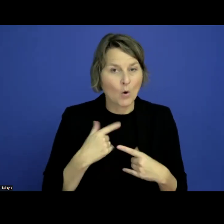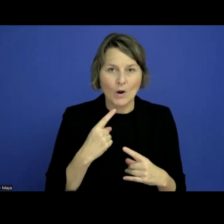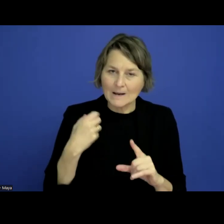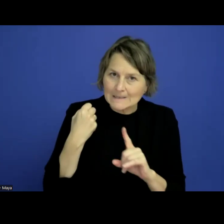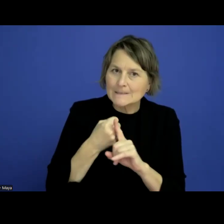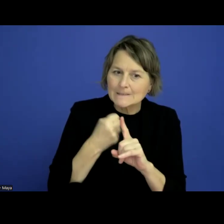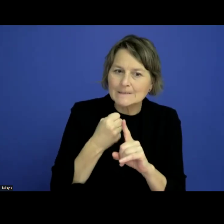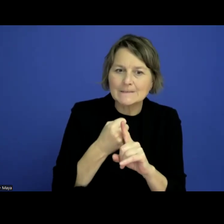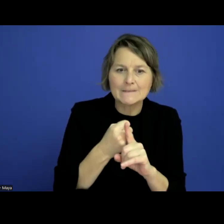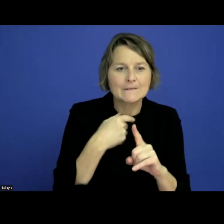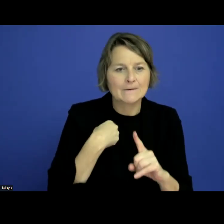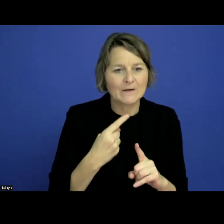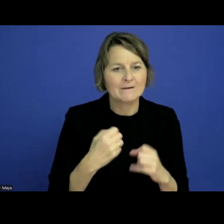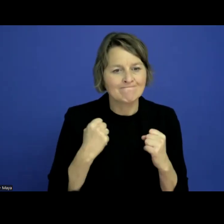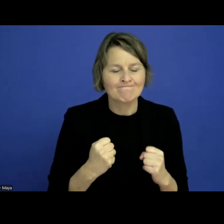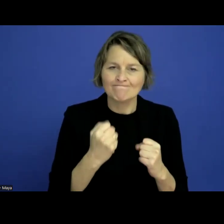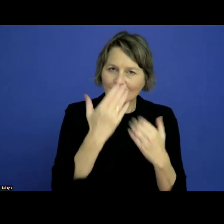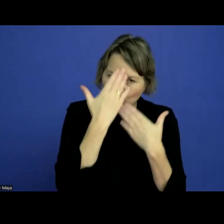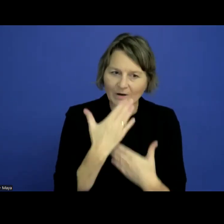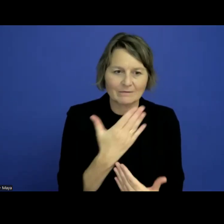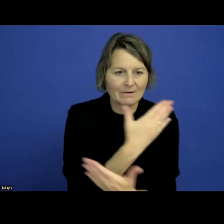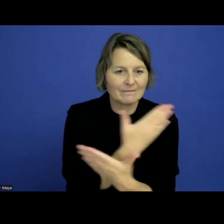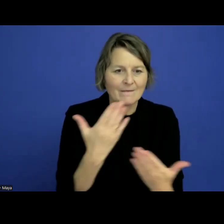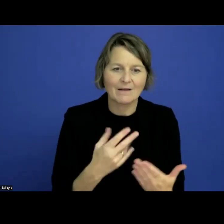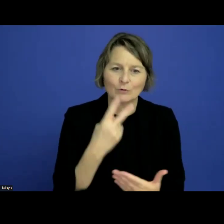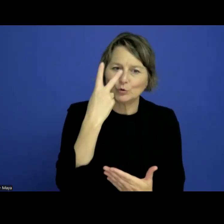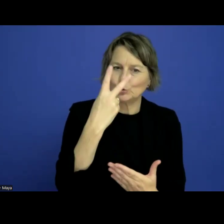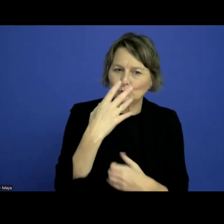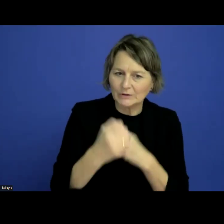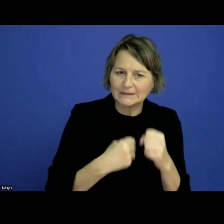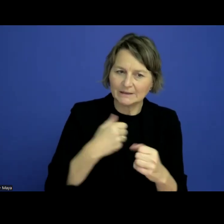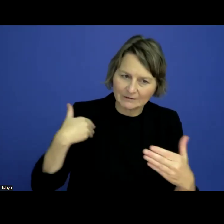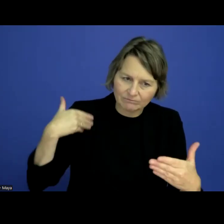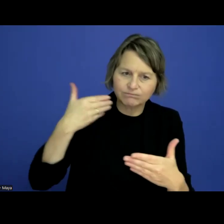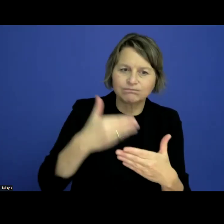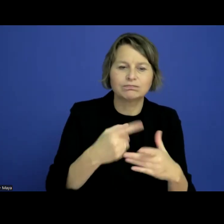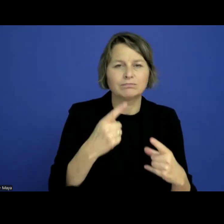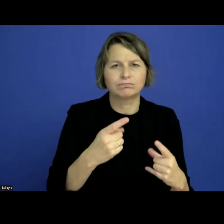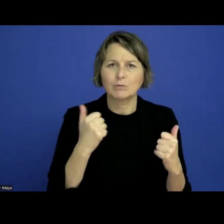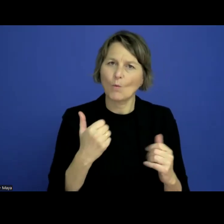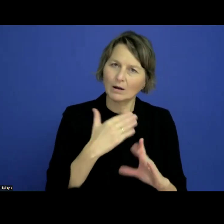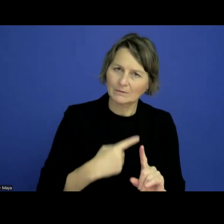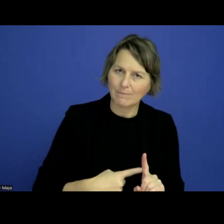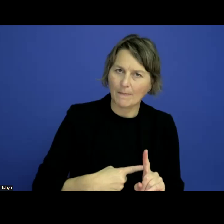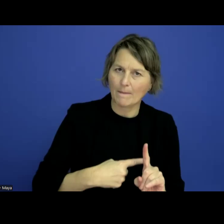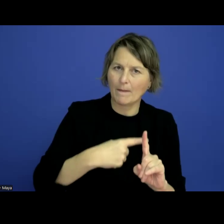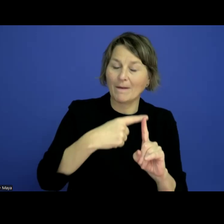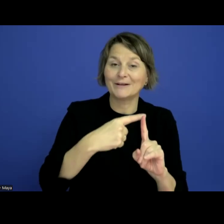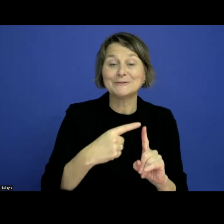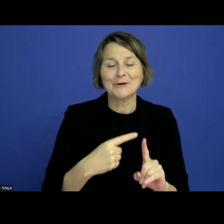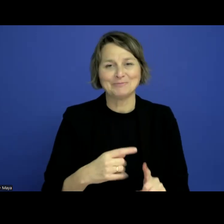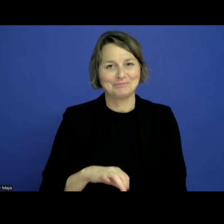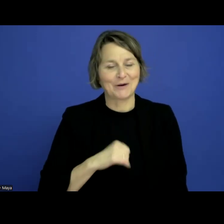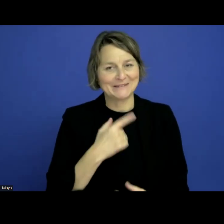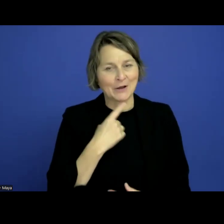affirming our dedication to continuous improvement. And I can proudly say it is our big passion and obsession